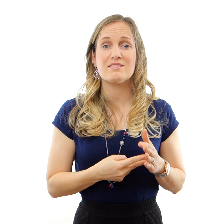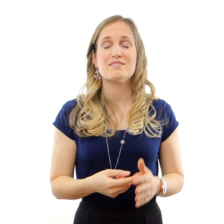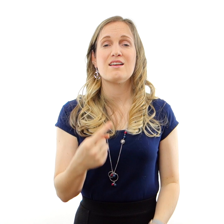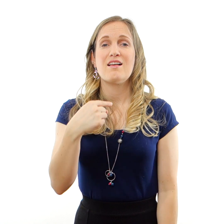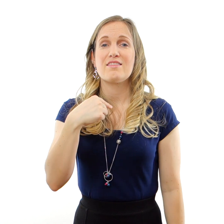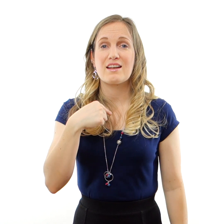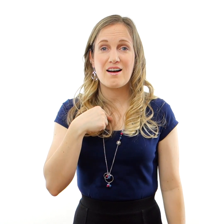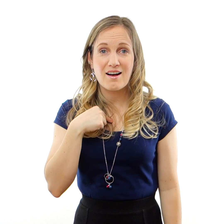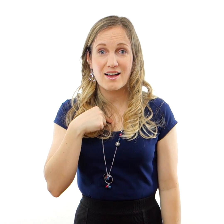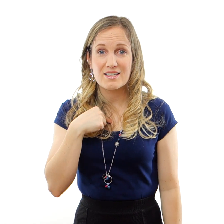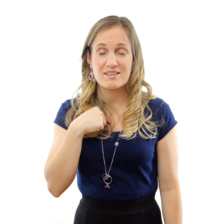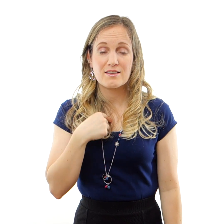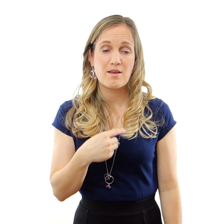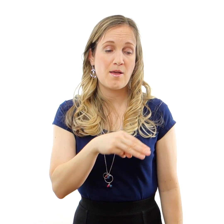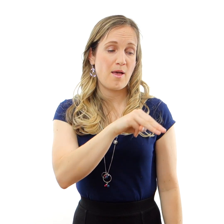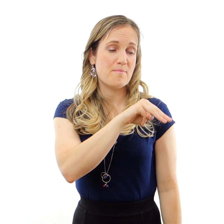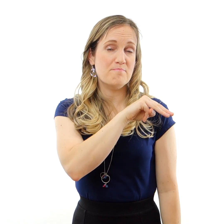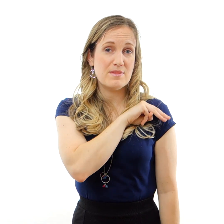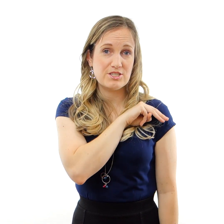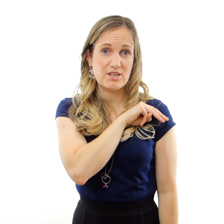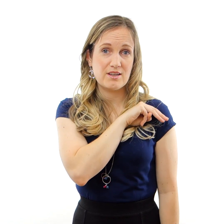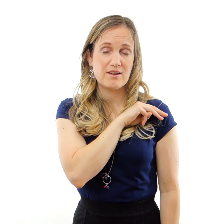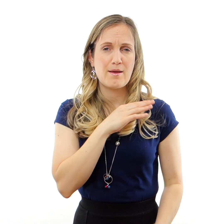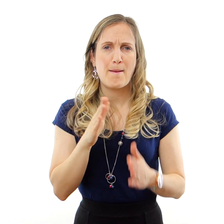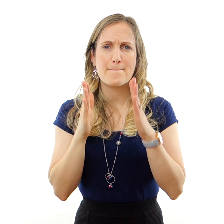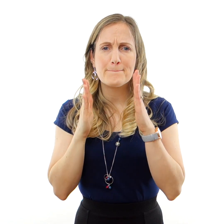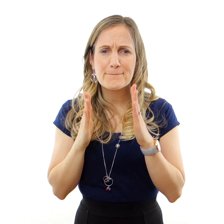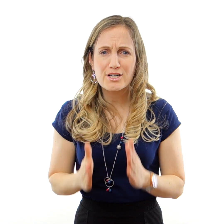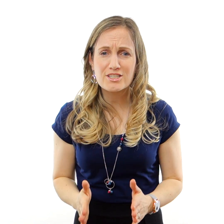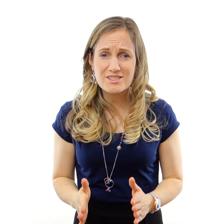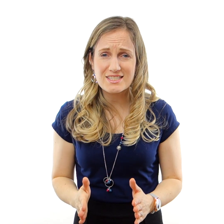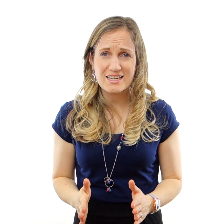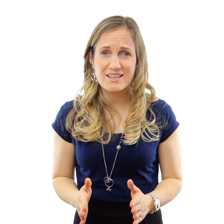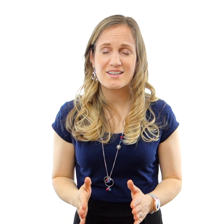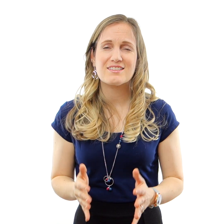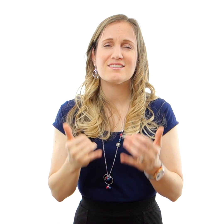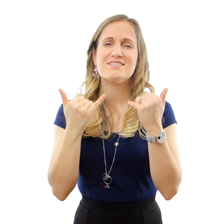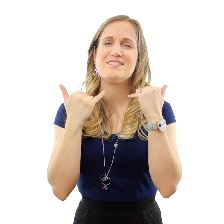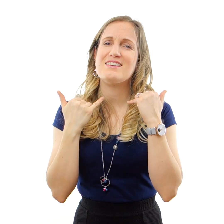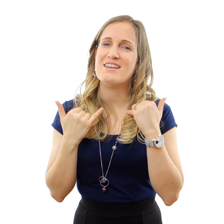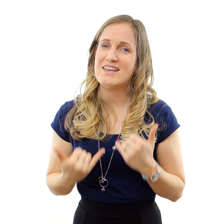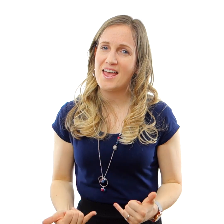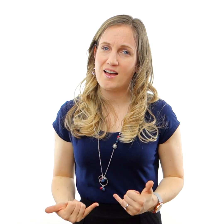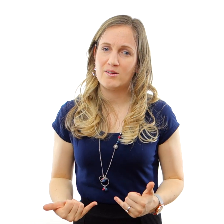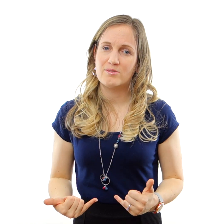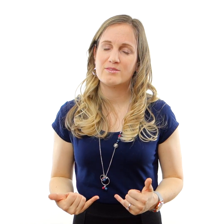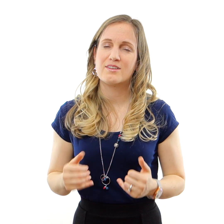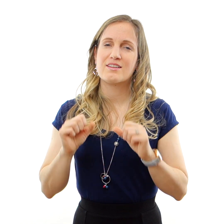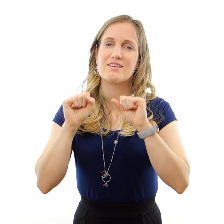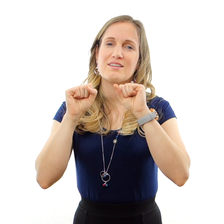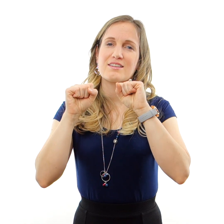means that I, mission person, now